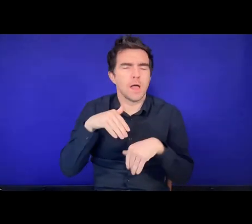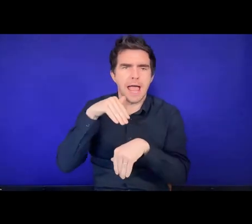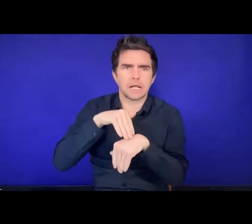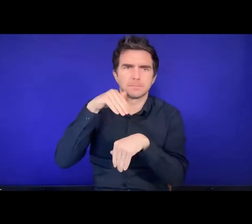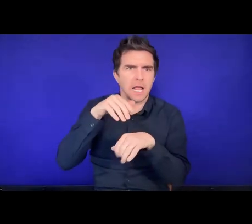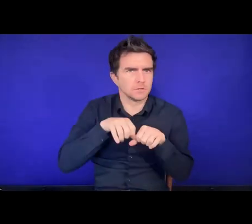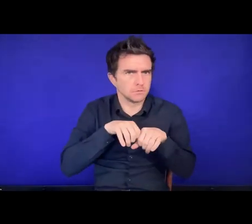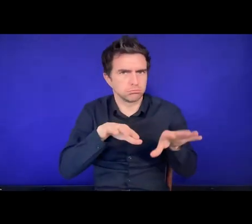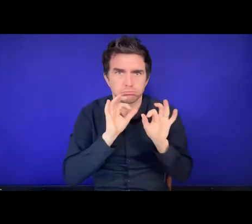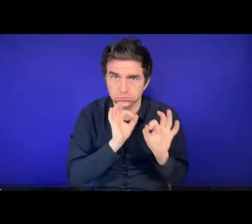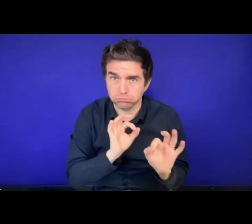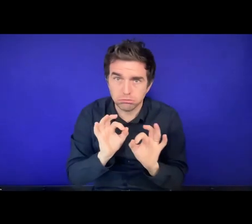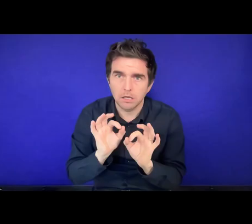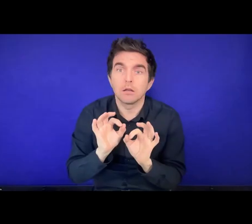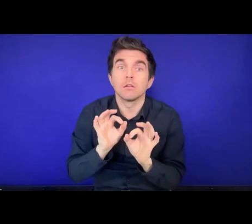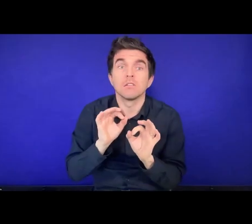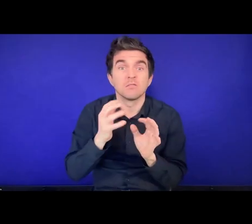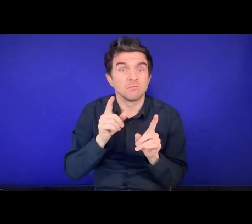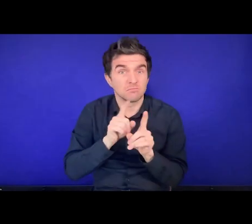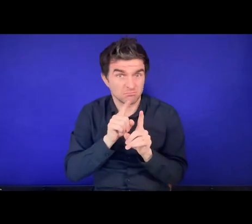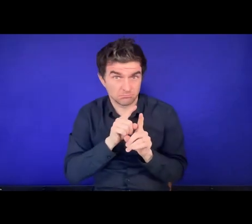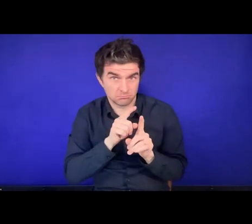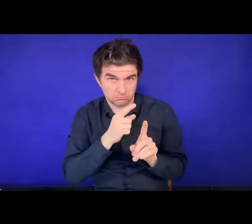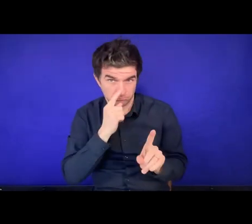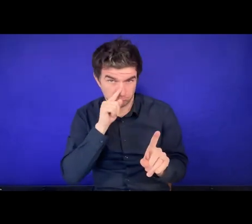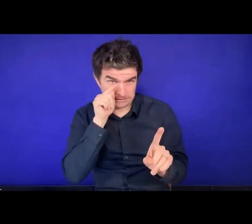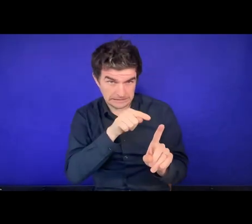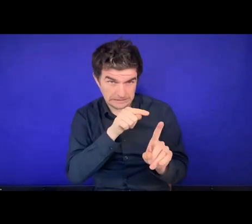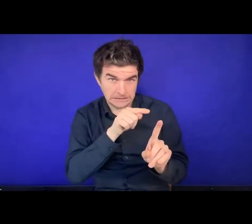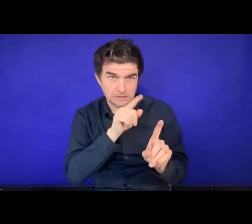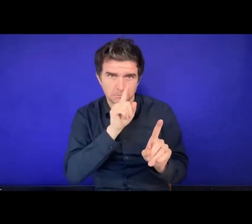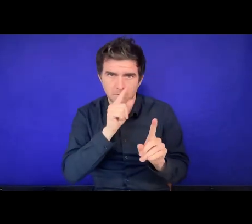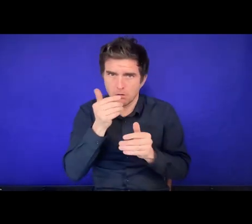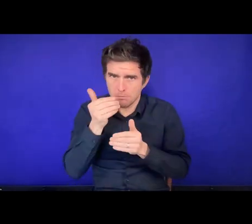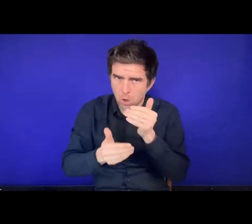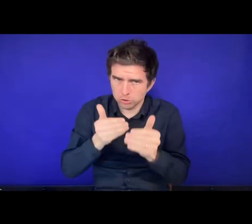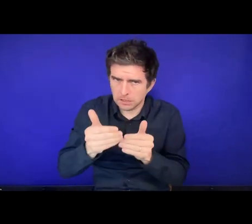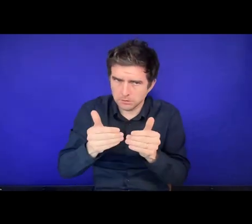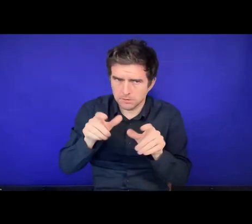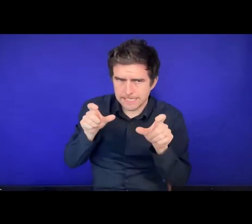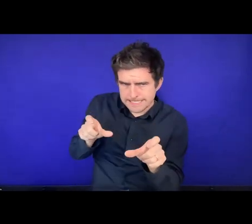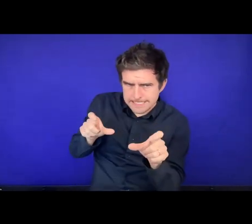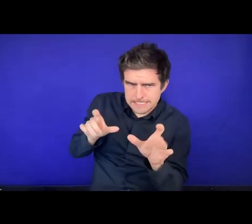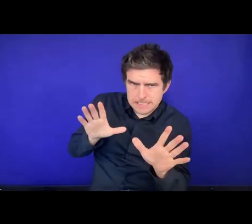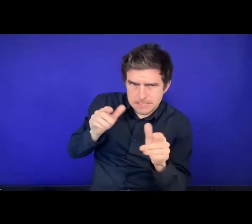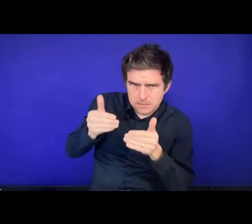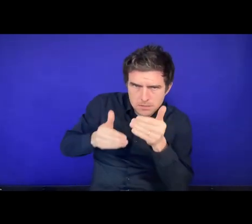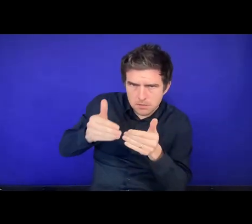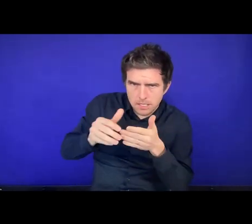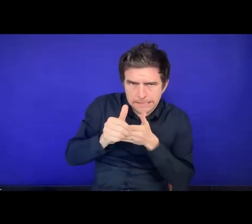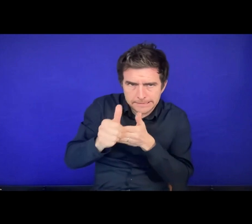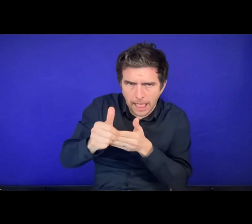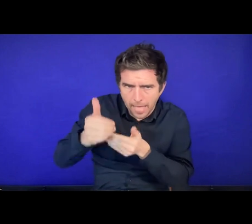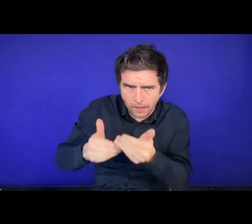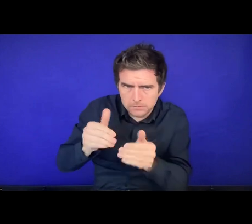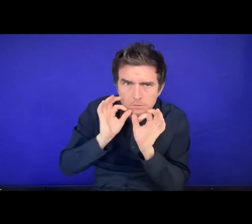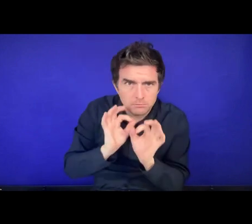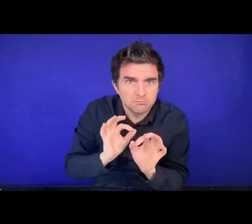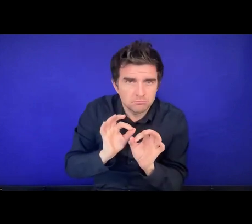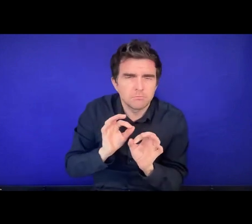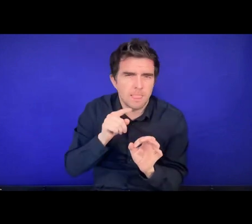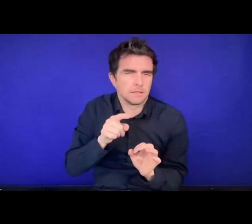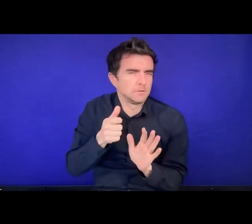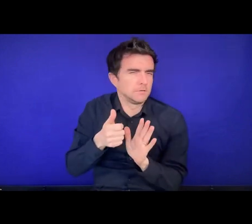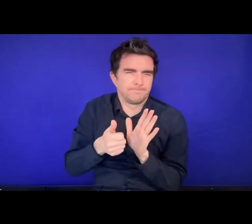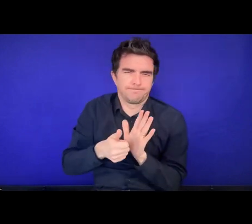going in with trying to just extract data and leave. That said, it does involve more investment of